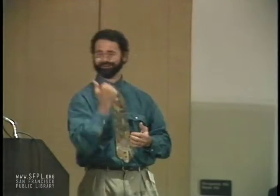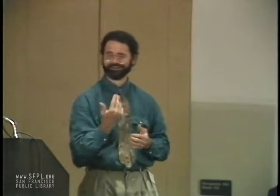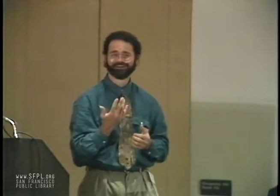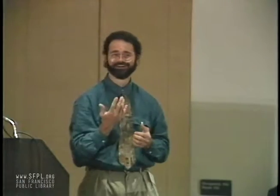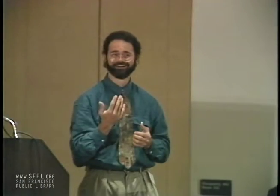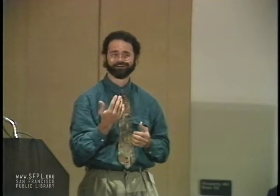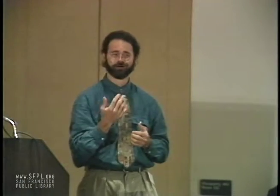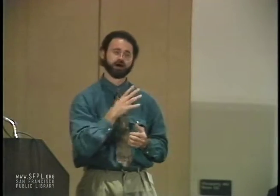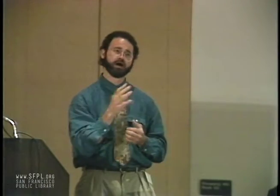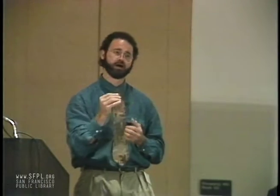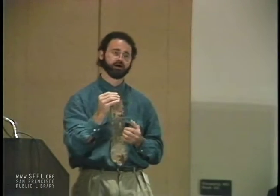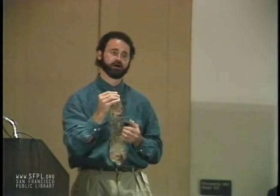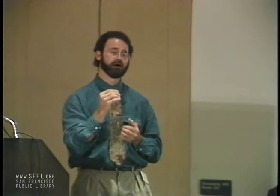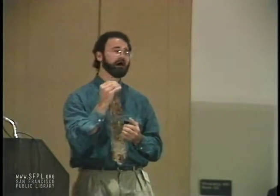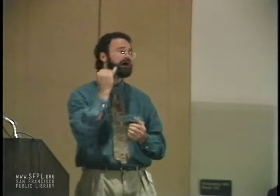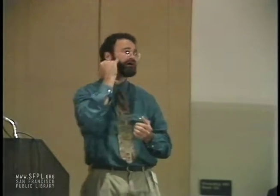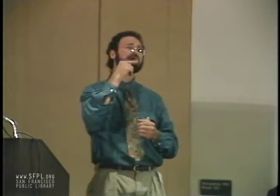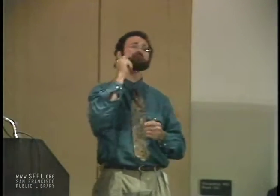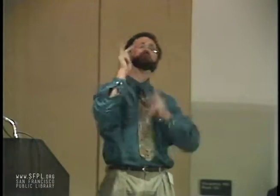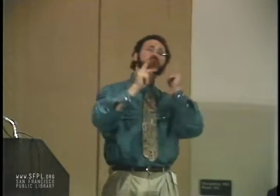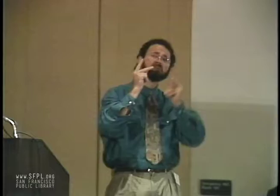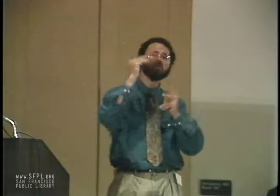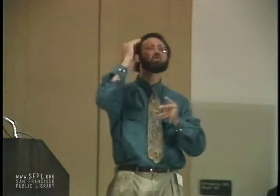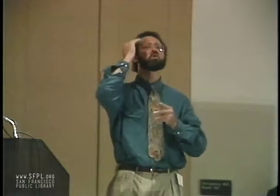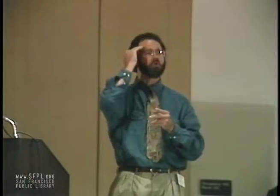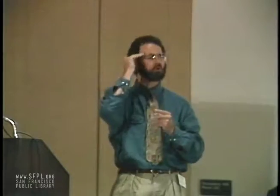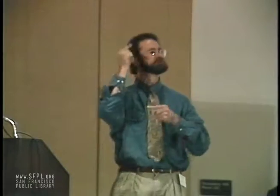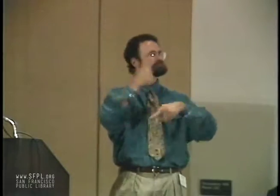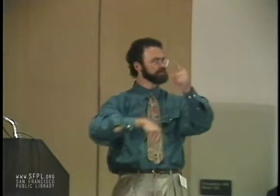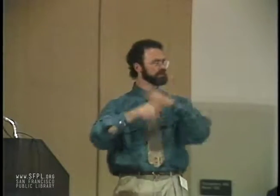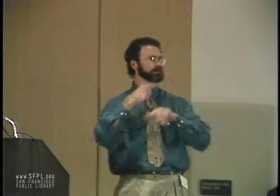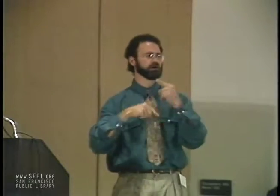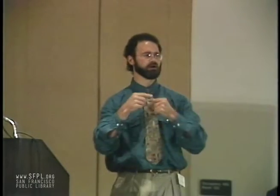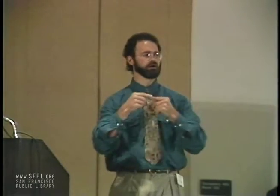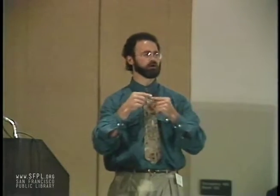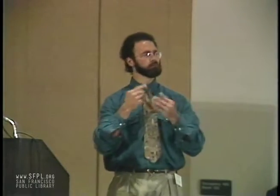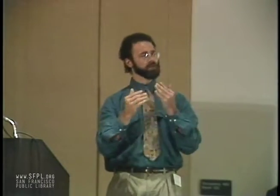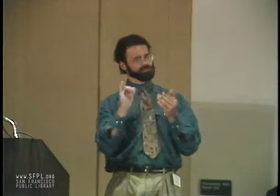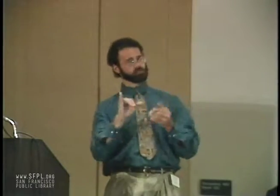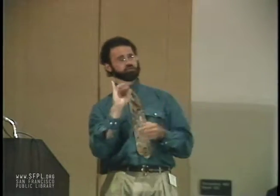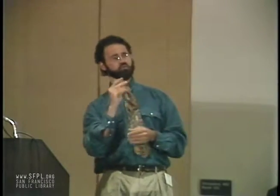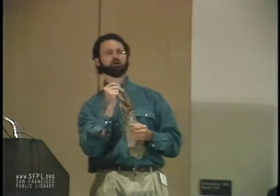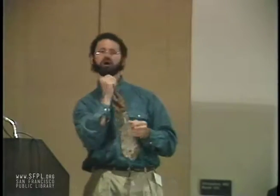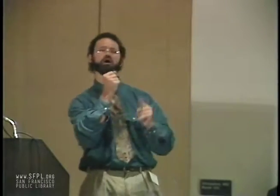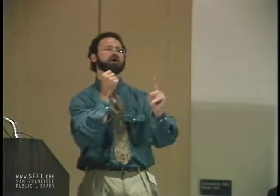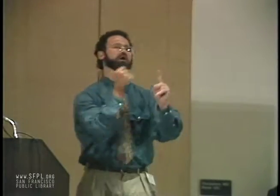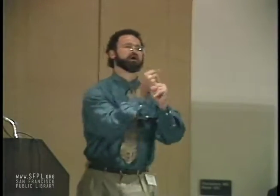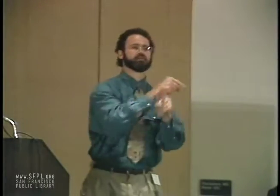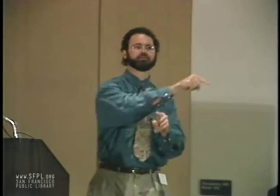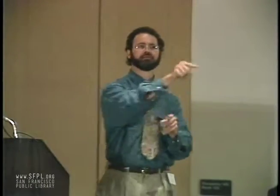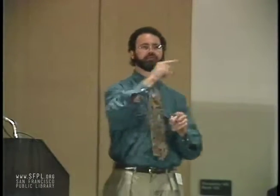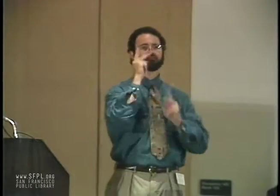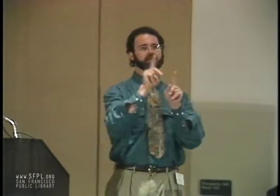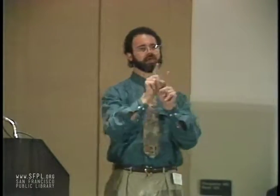he didn't think it was funny, but you know, hearing people laugh at something like that, they're just sort of tendency to laugh in that kind of